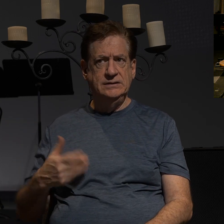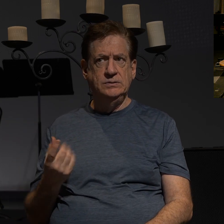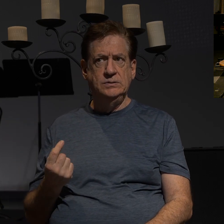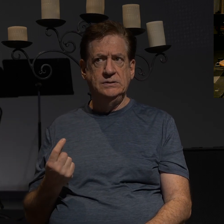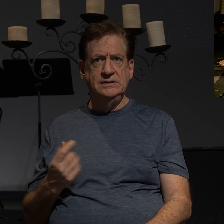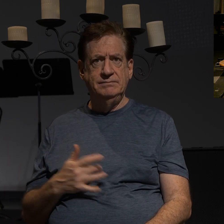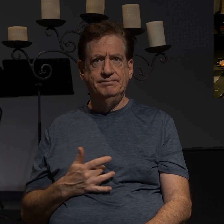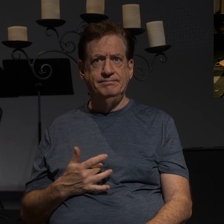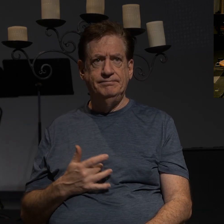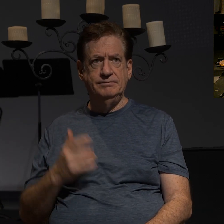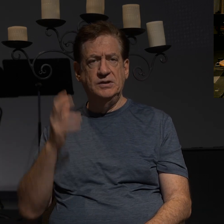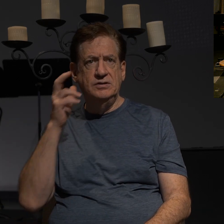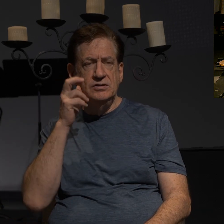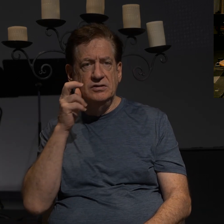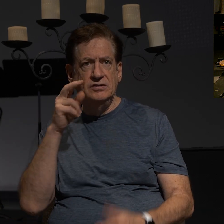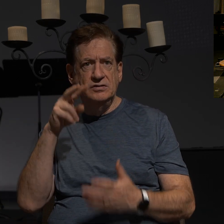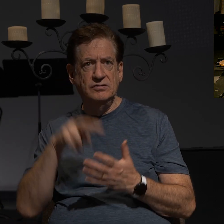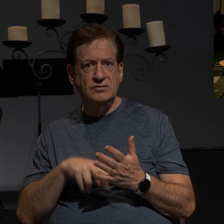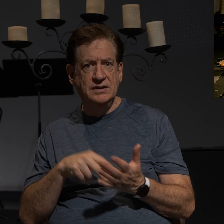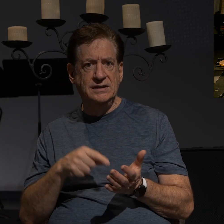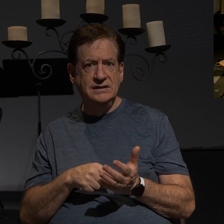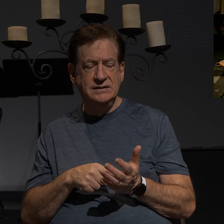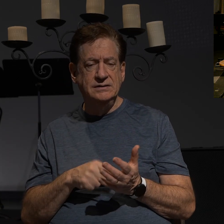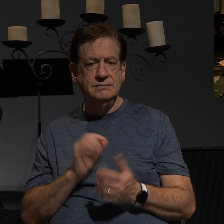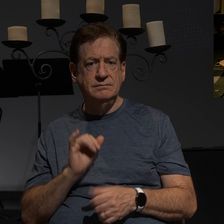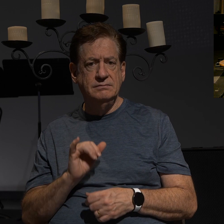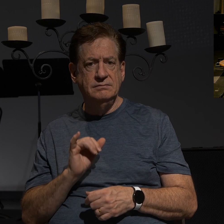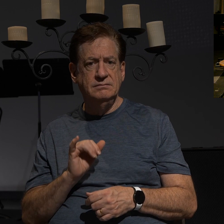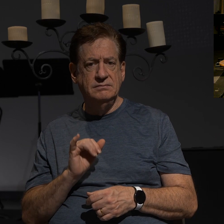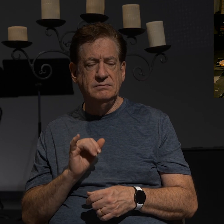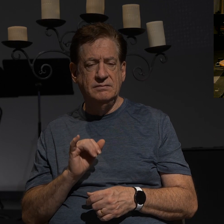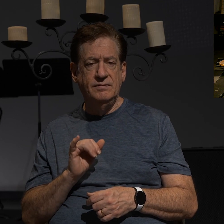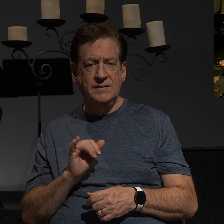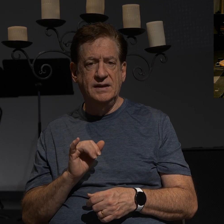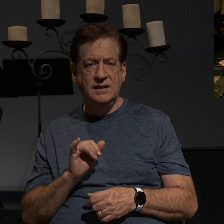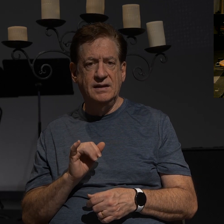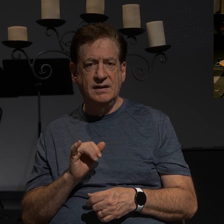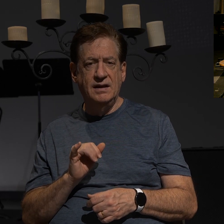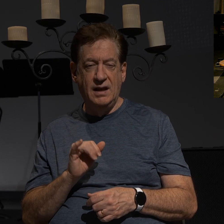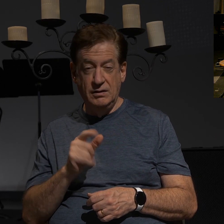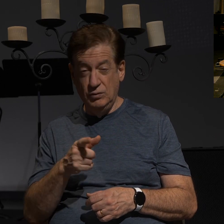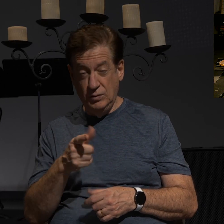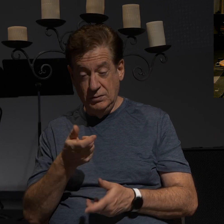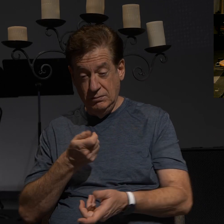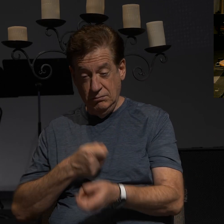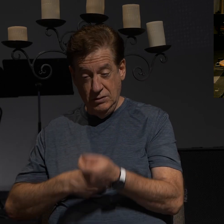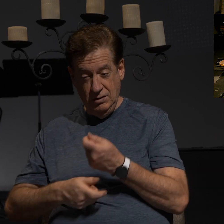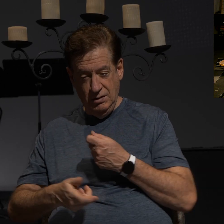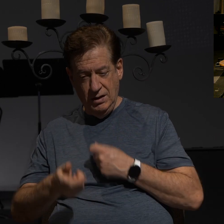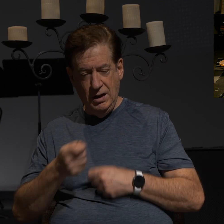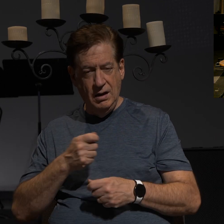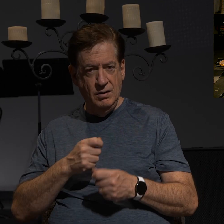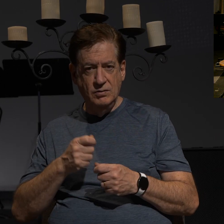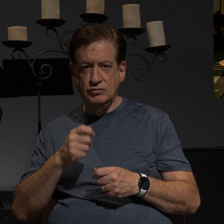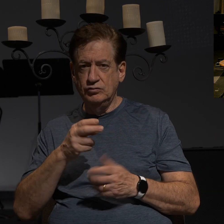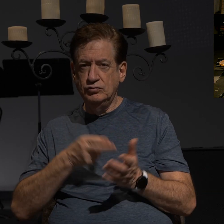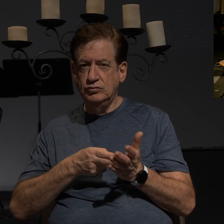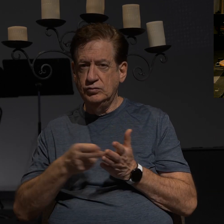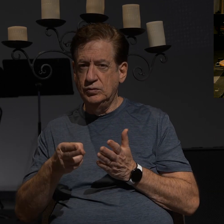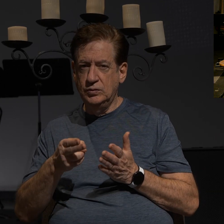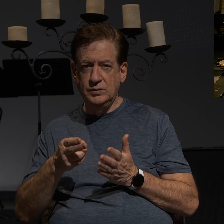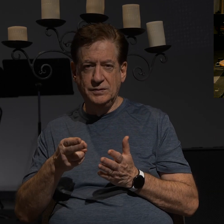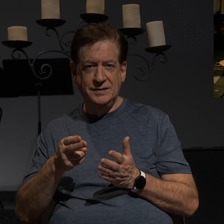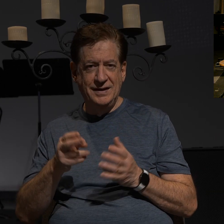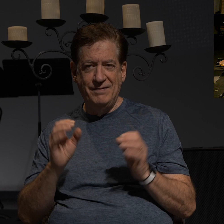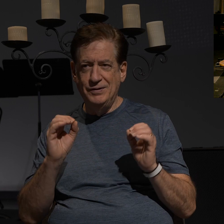they heard or read this. And then we can take that and pull out timeless truths that will then apply to us